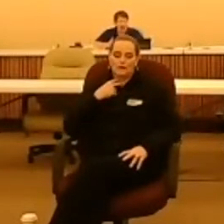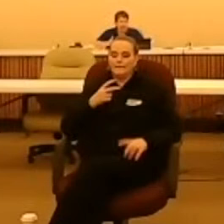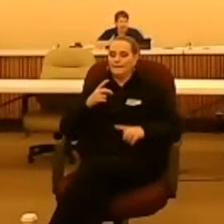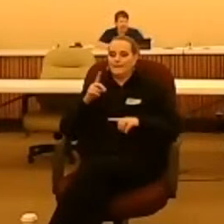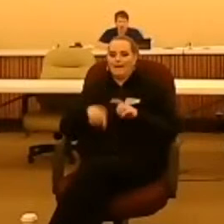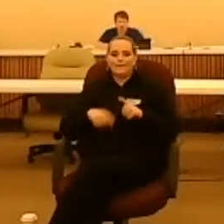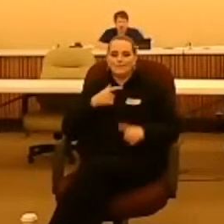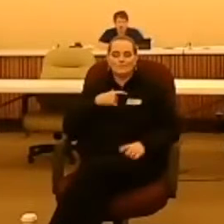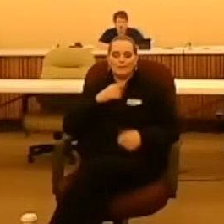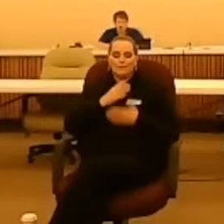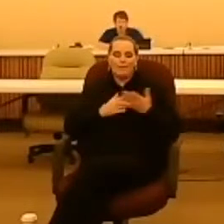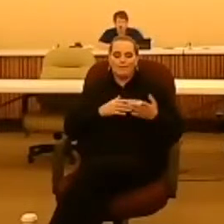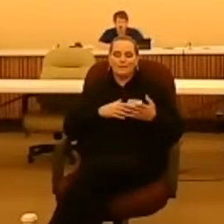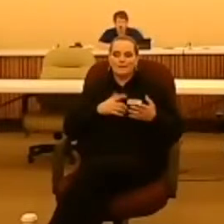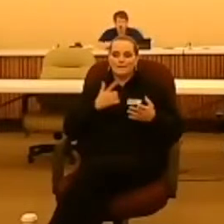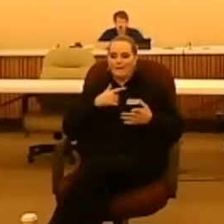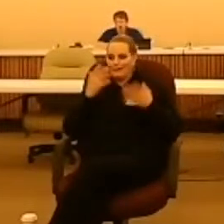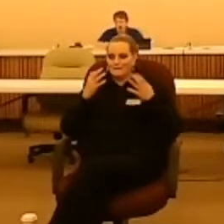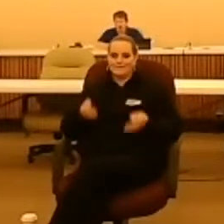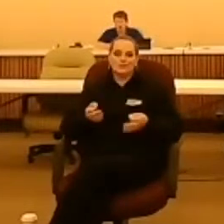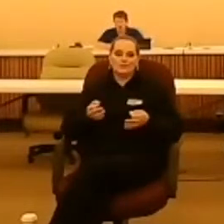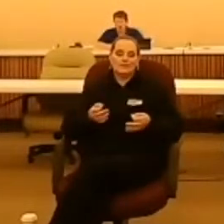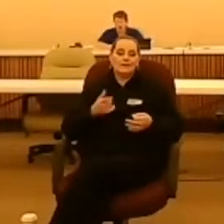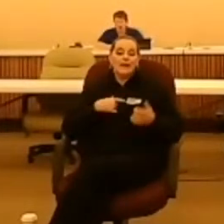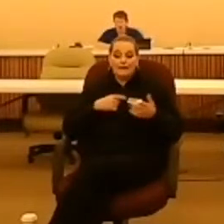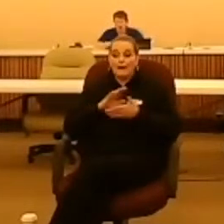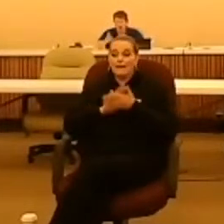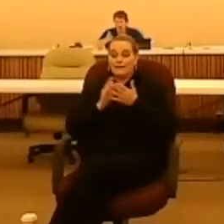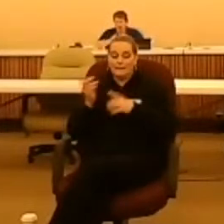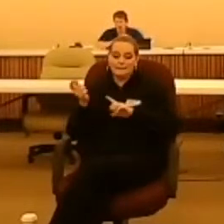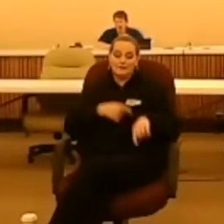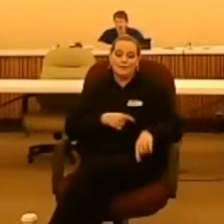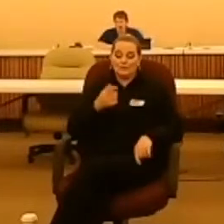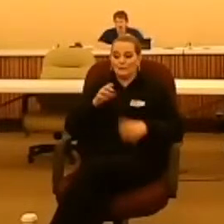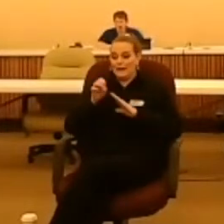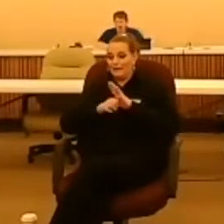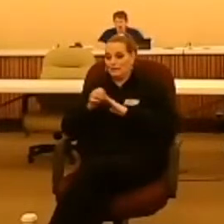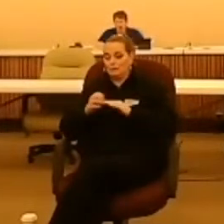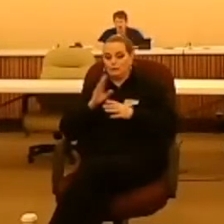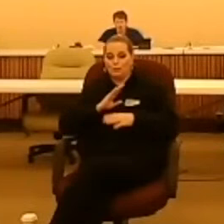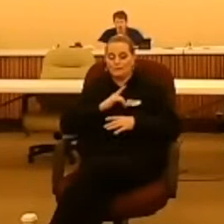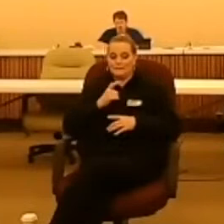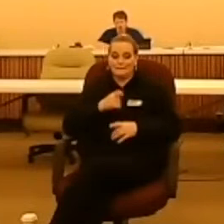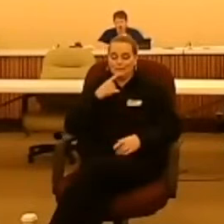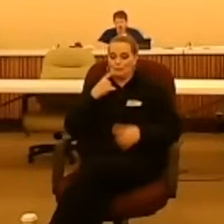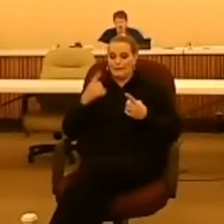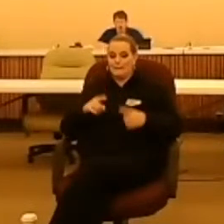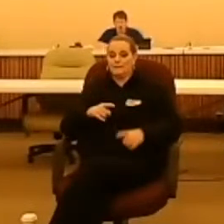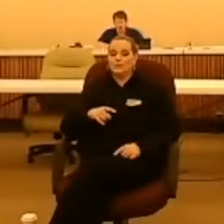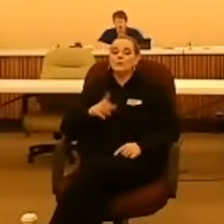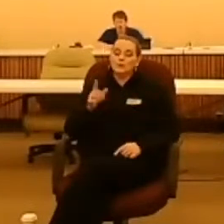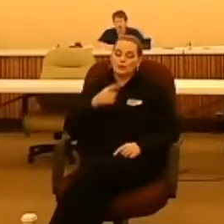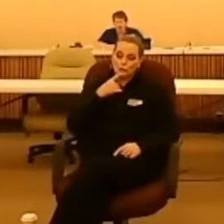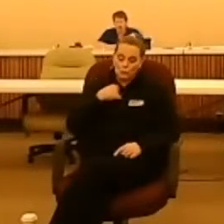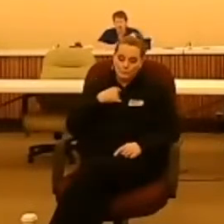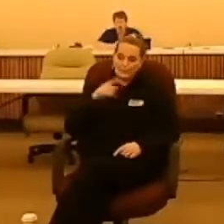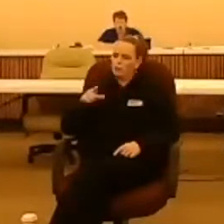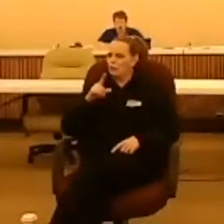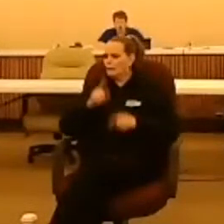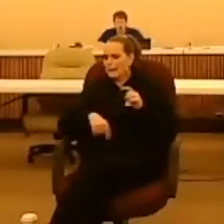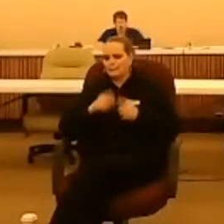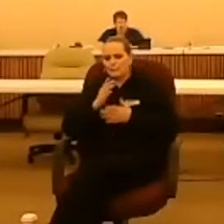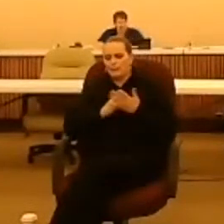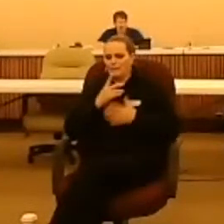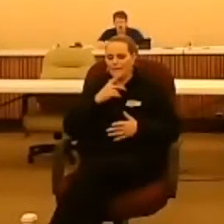be part of that decision. And if I had come to the ethics board and said, this is what happened, you guys would sure as hell say to me, you can't be part of